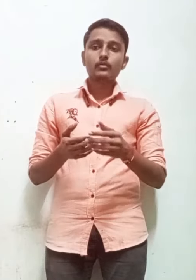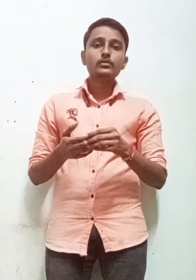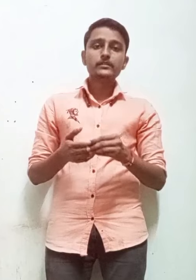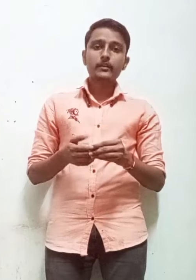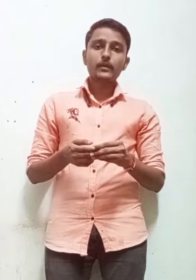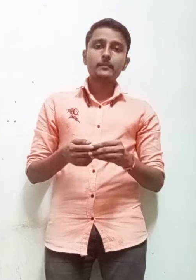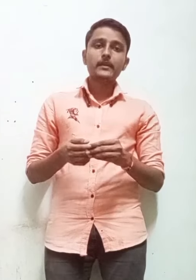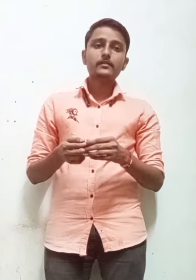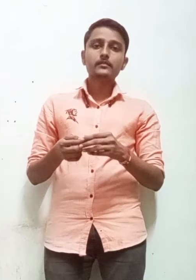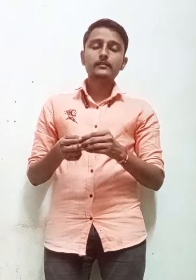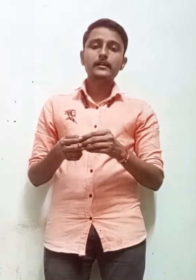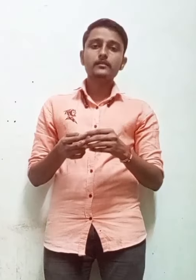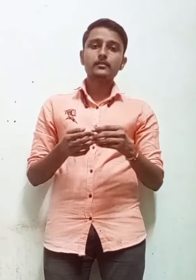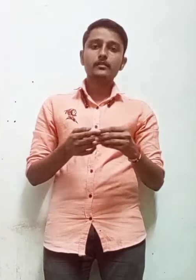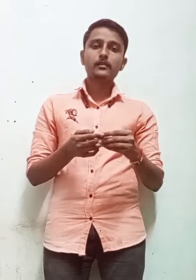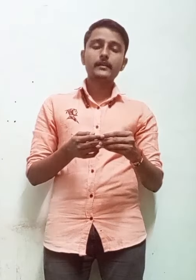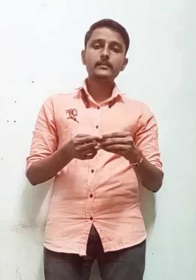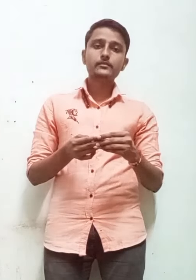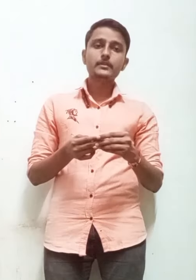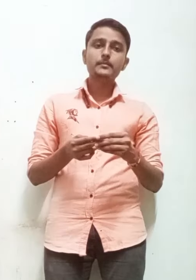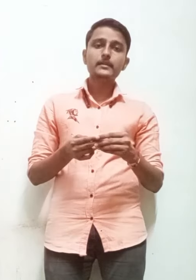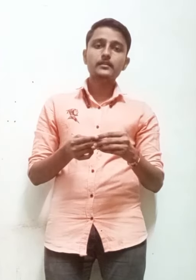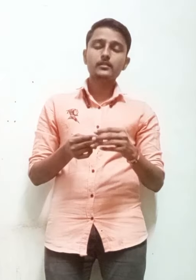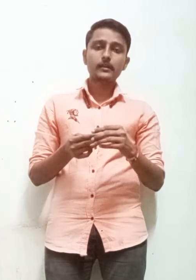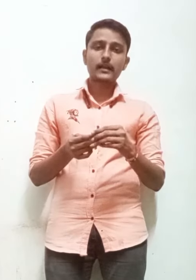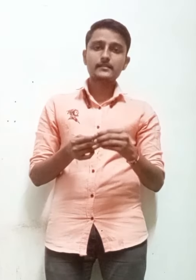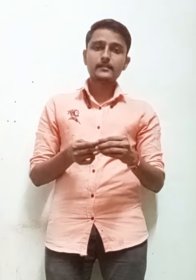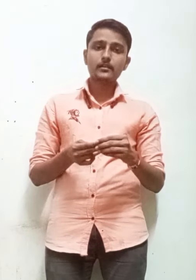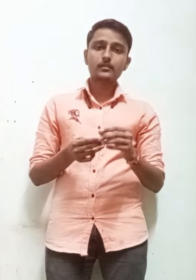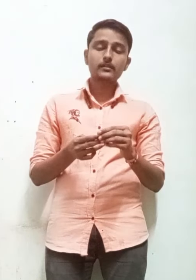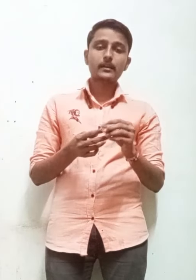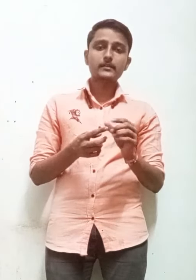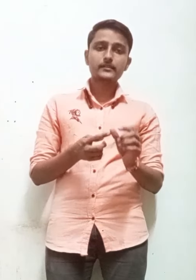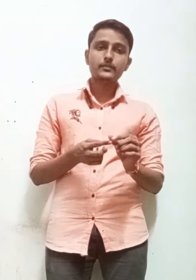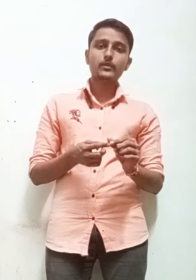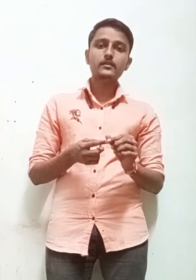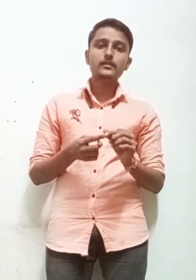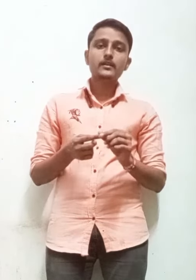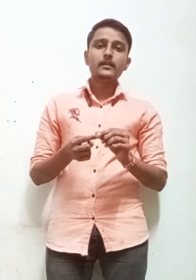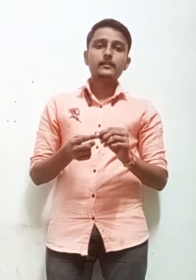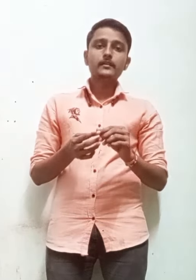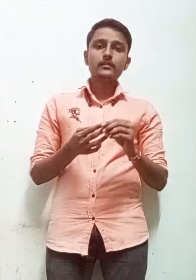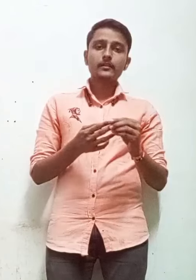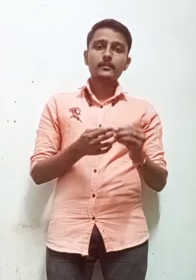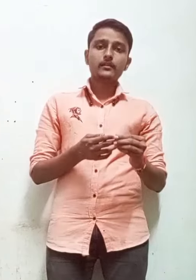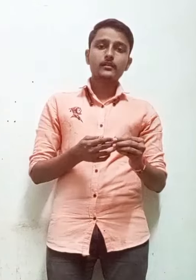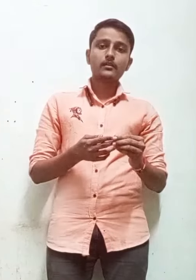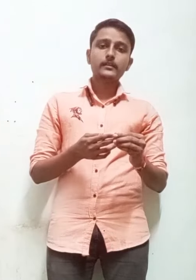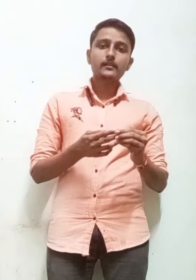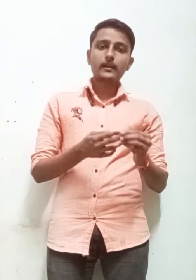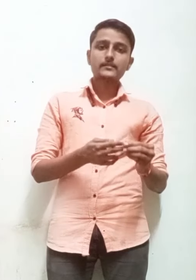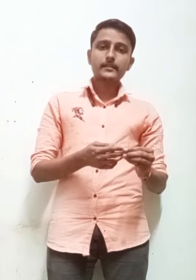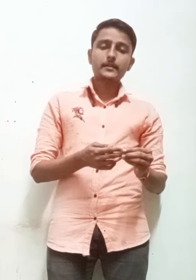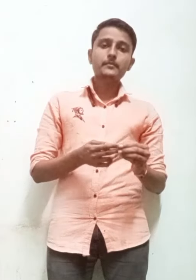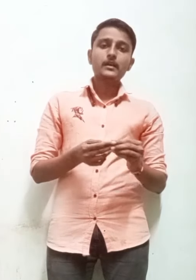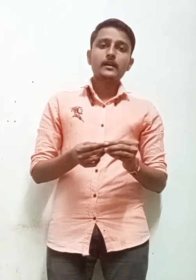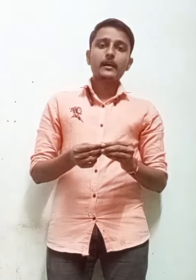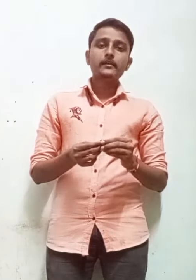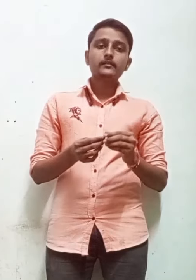code's requirement. Then next will be the class keyword, then class name, and then